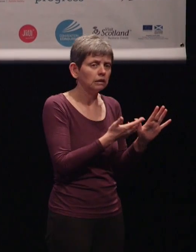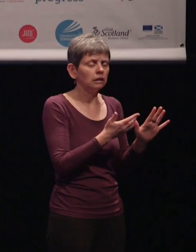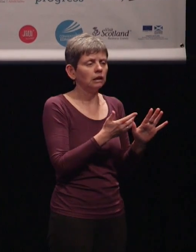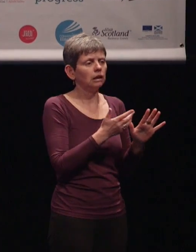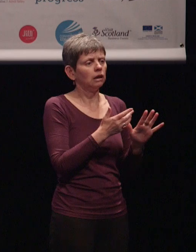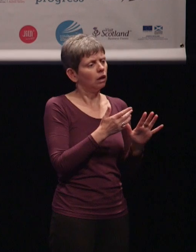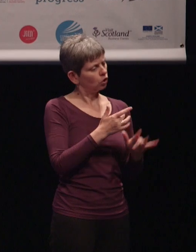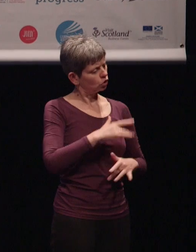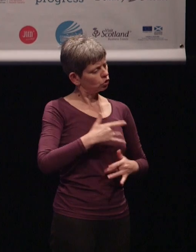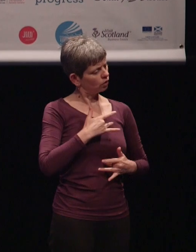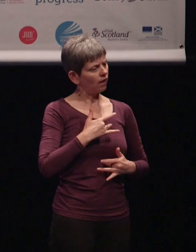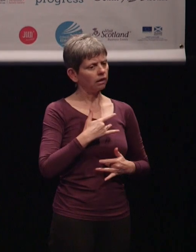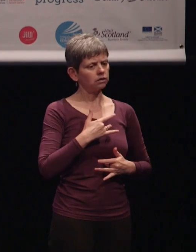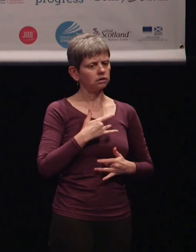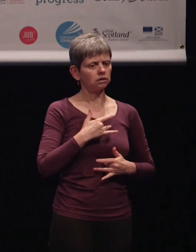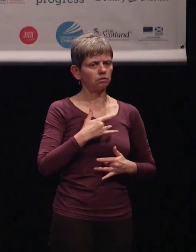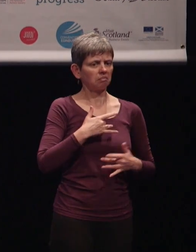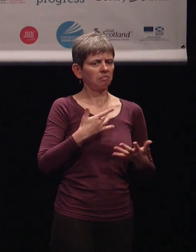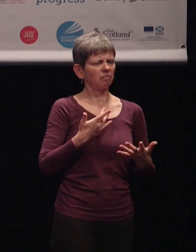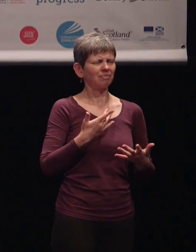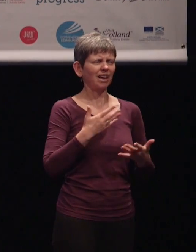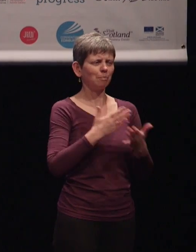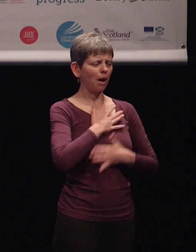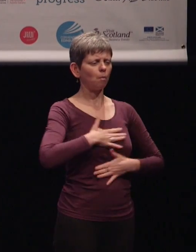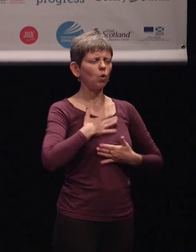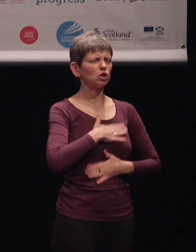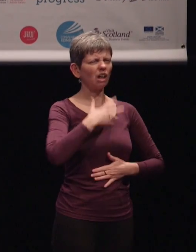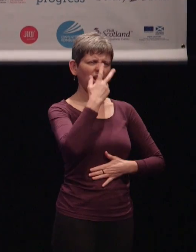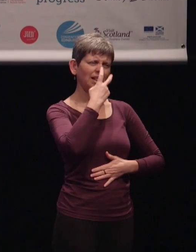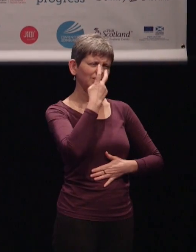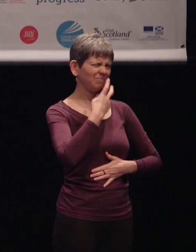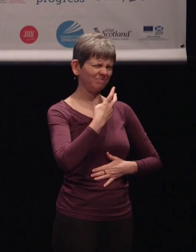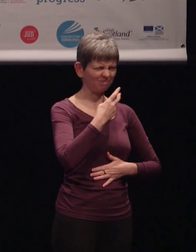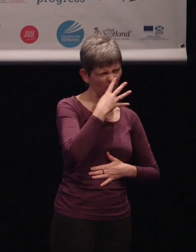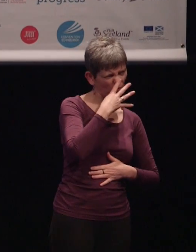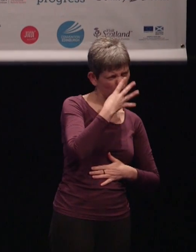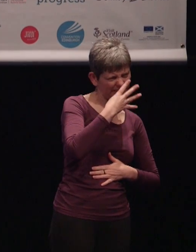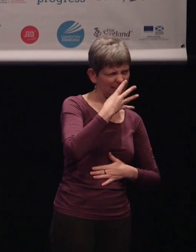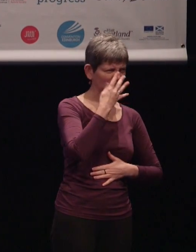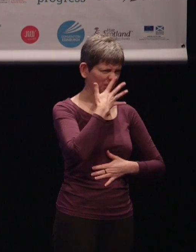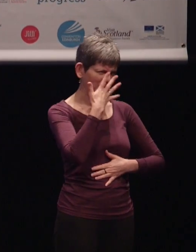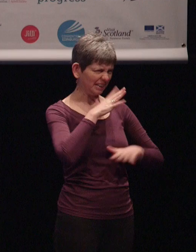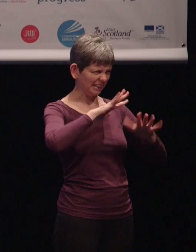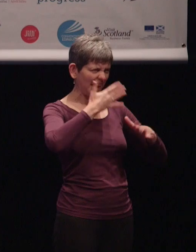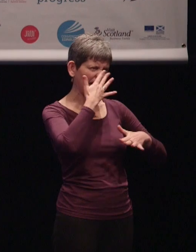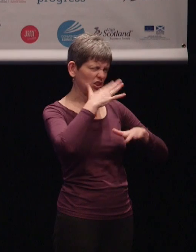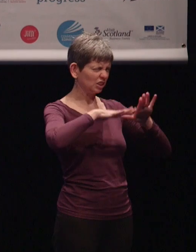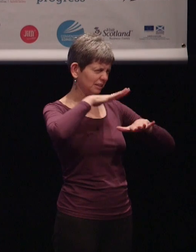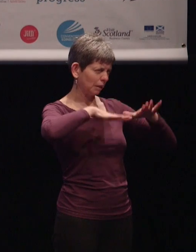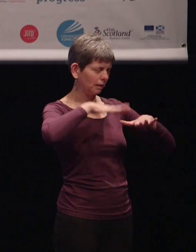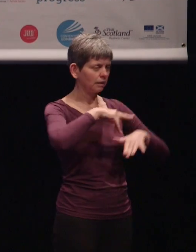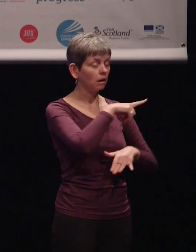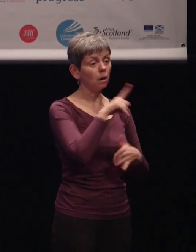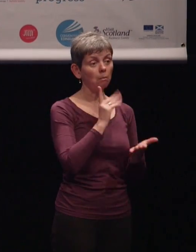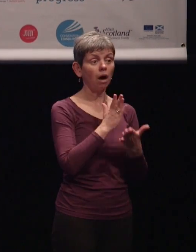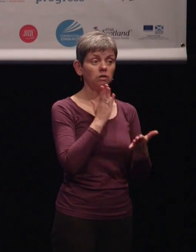she felt like not very emotionally mature, maybe more like a 14 or 15-year-old. But still, she's an